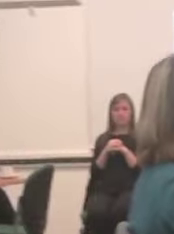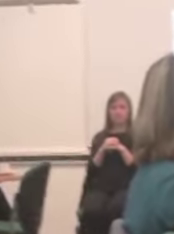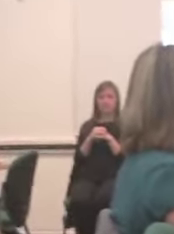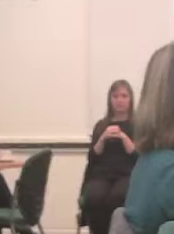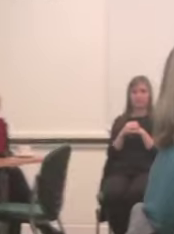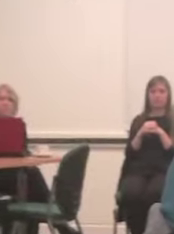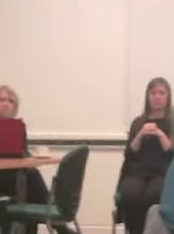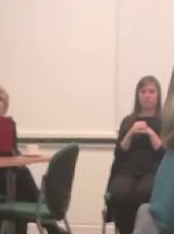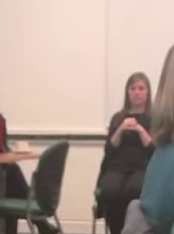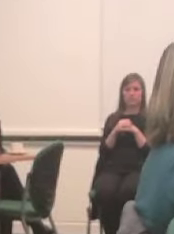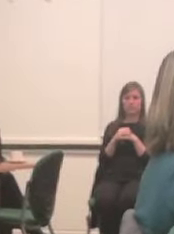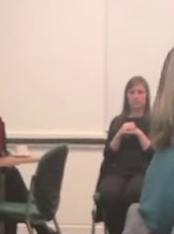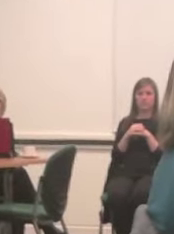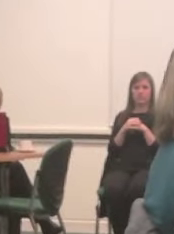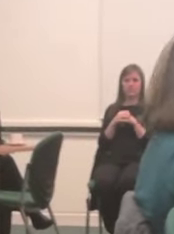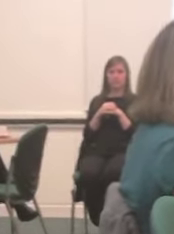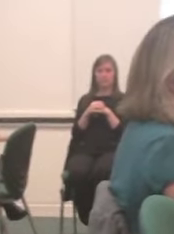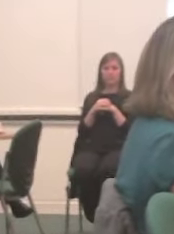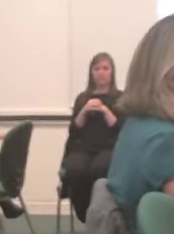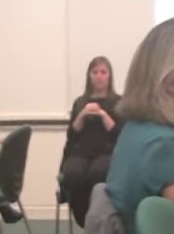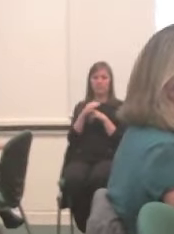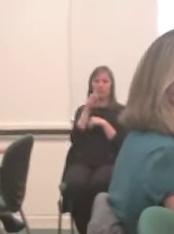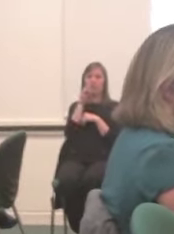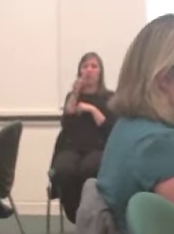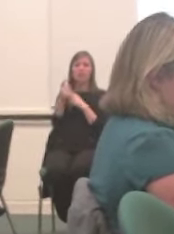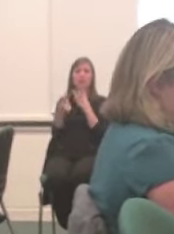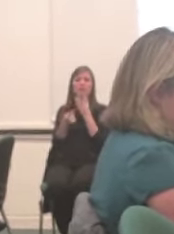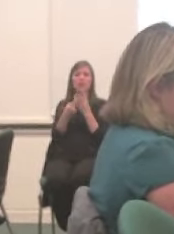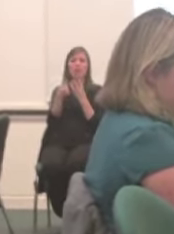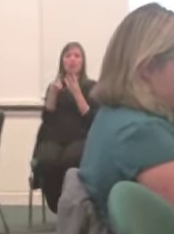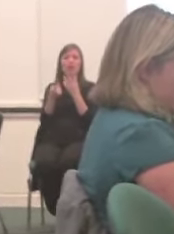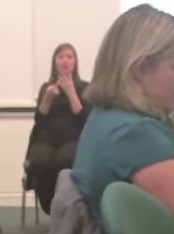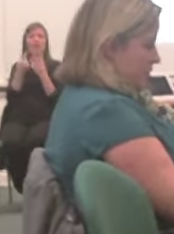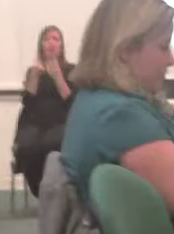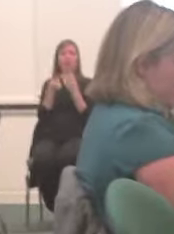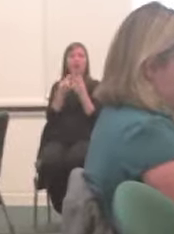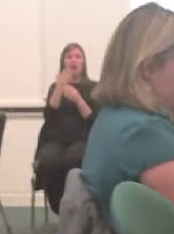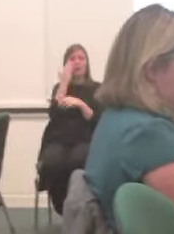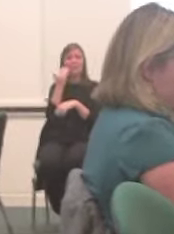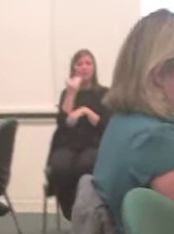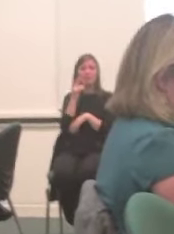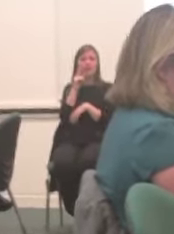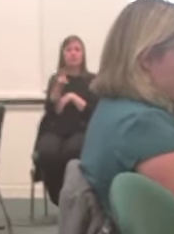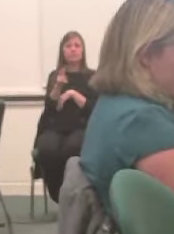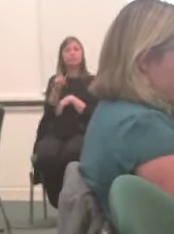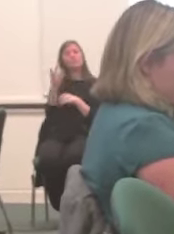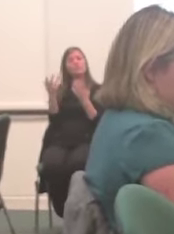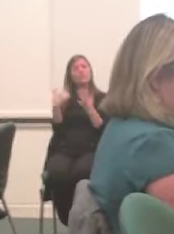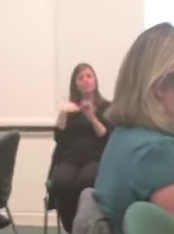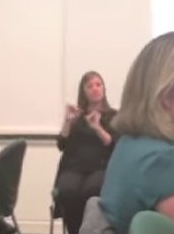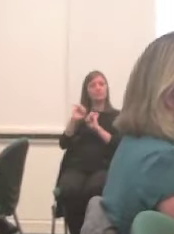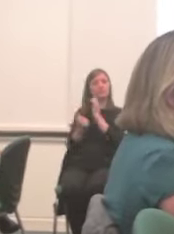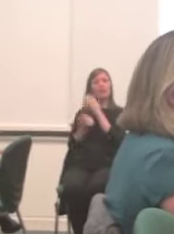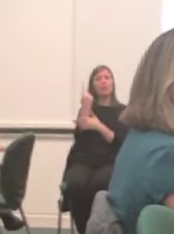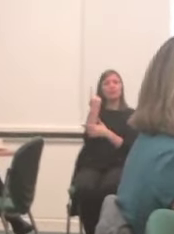actually whether they learn from them, and whether that's something that it's not happened yet, where someone else has kind of come in and